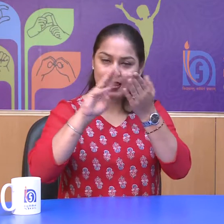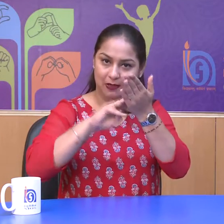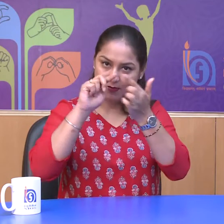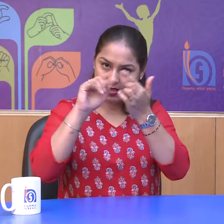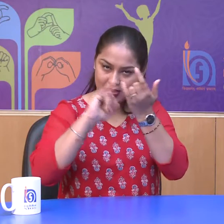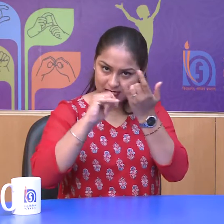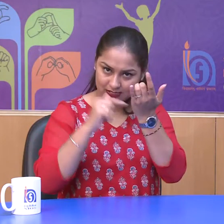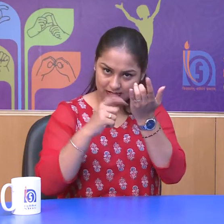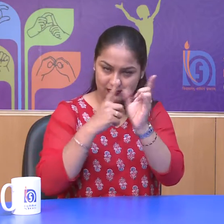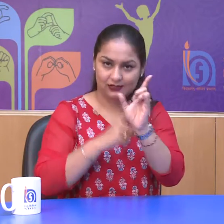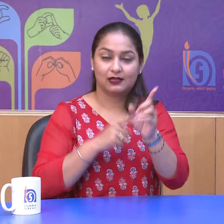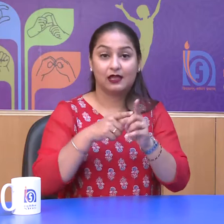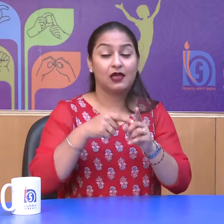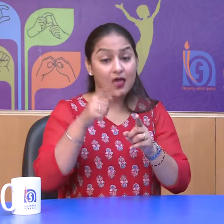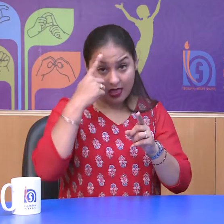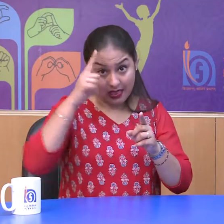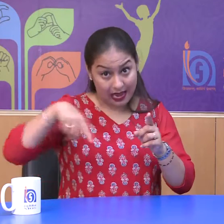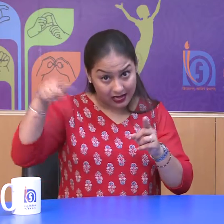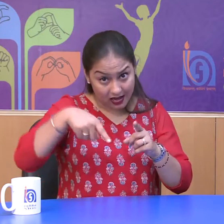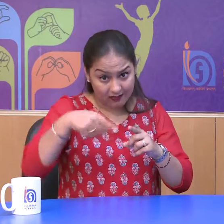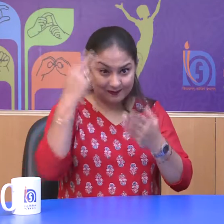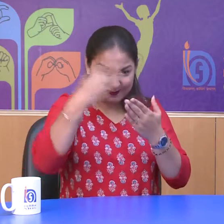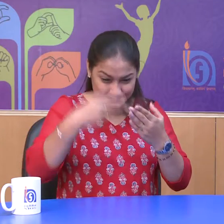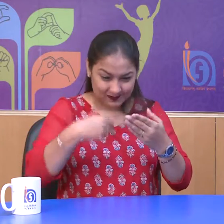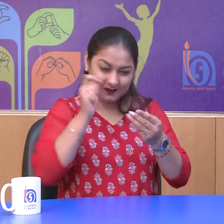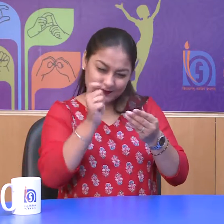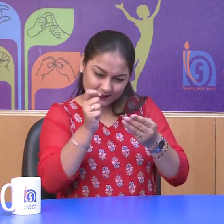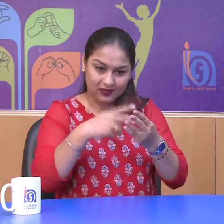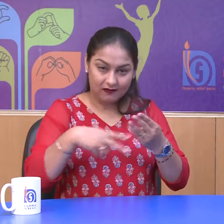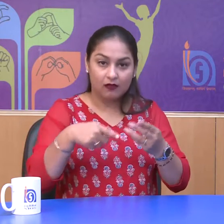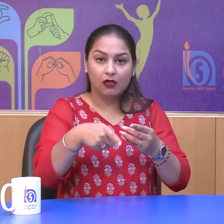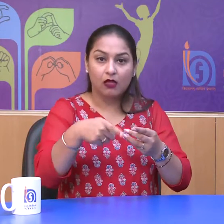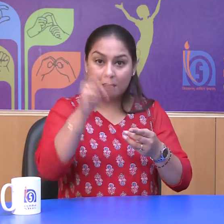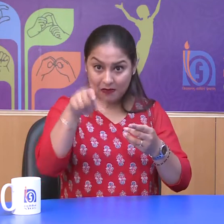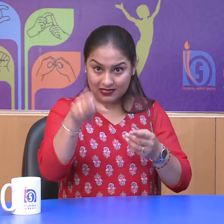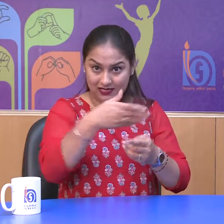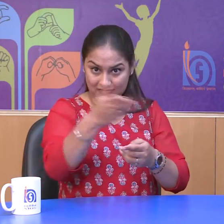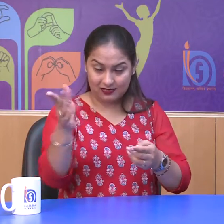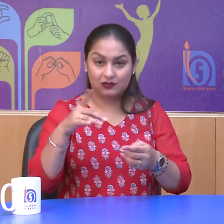learned the technique evolved suitably